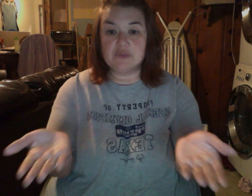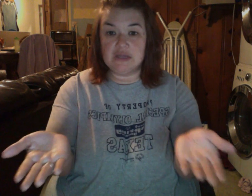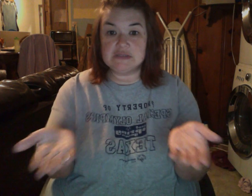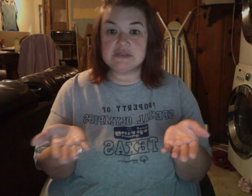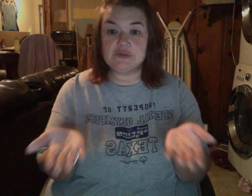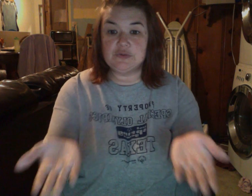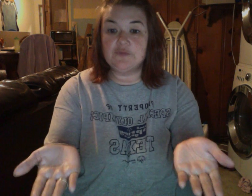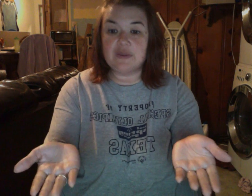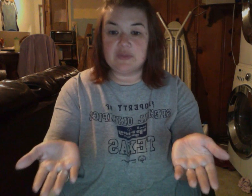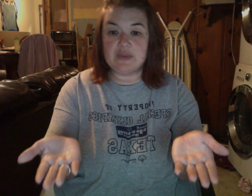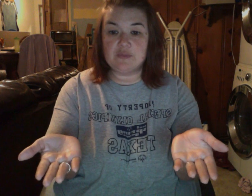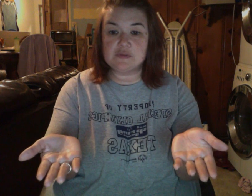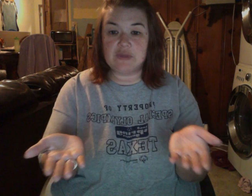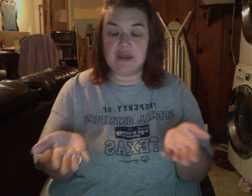plates to your family members, okay?